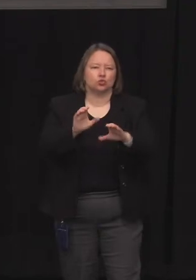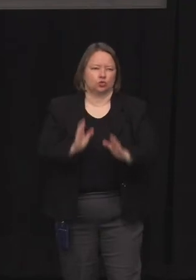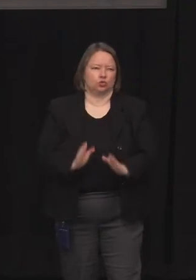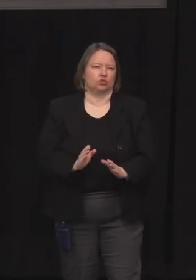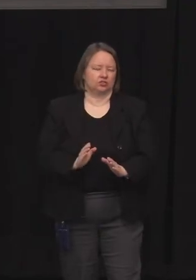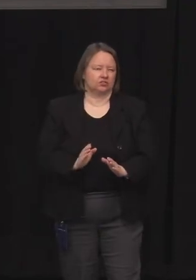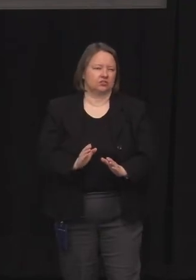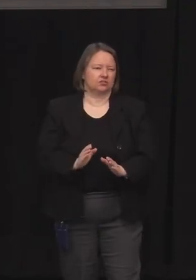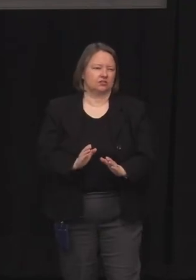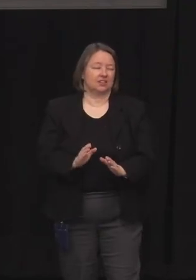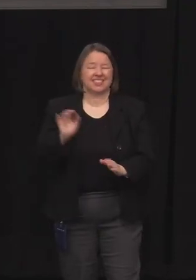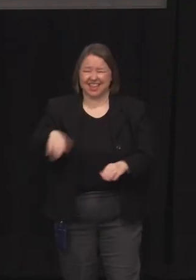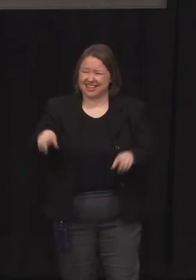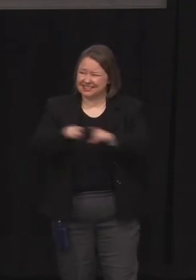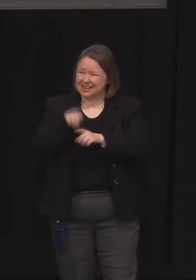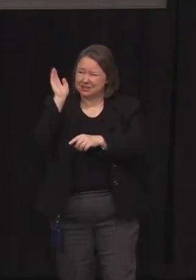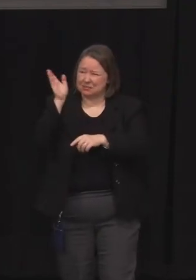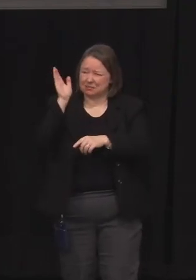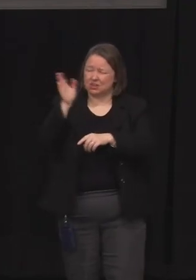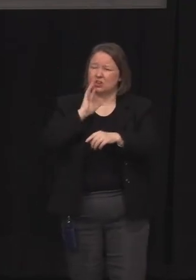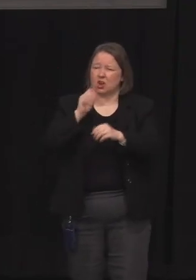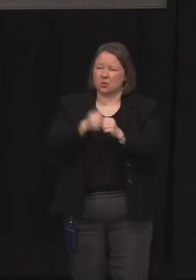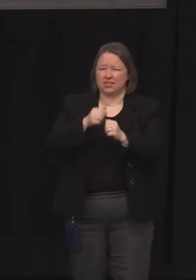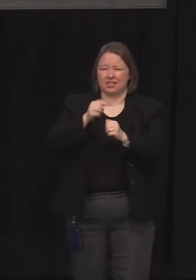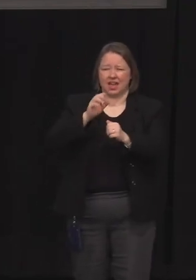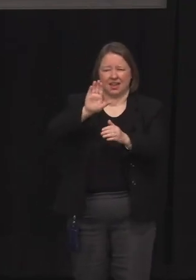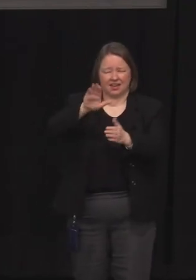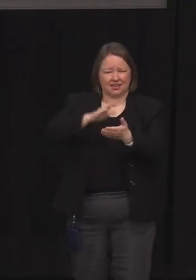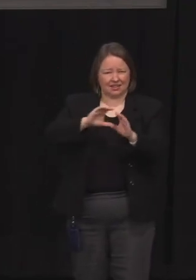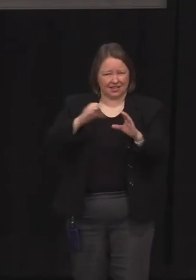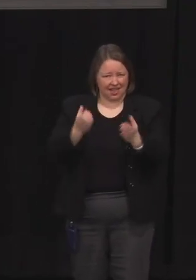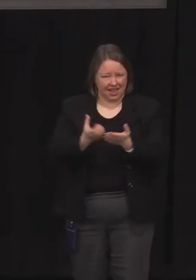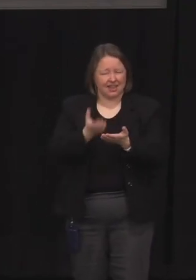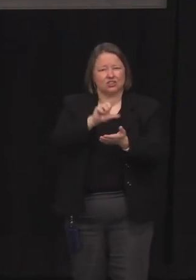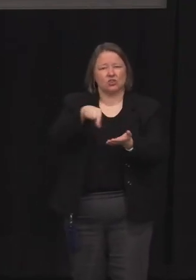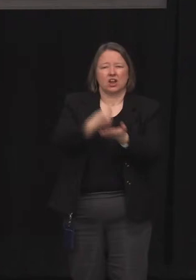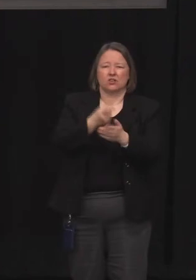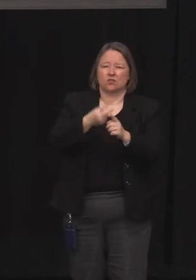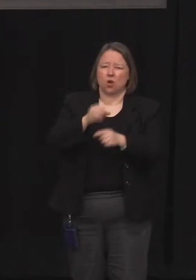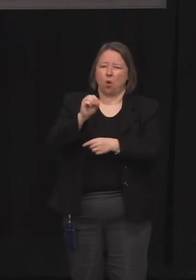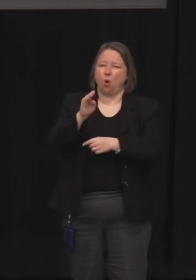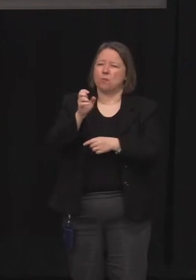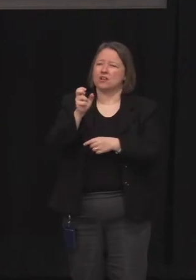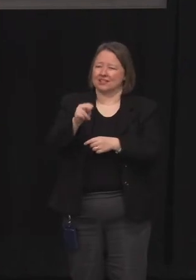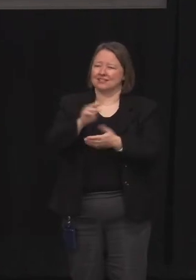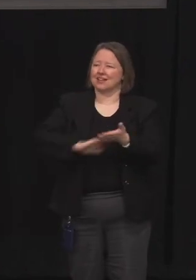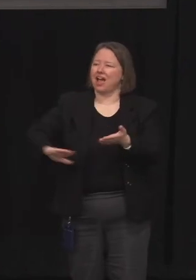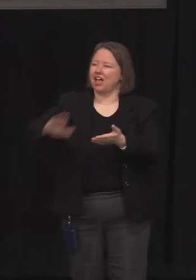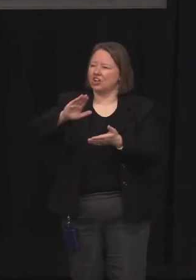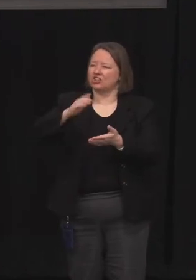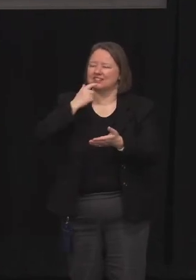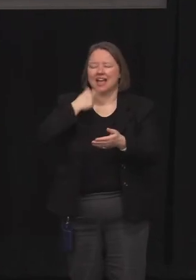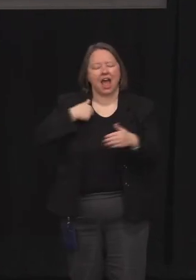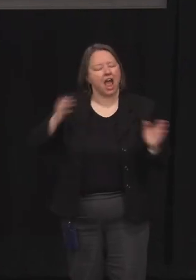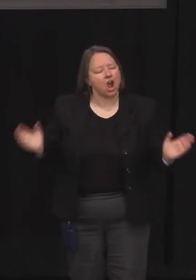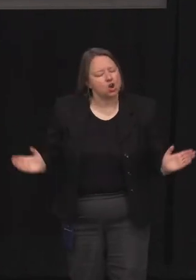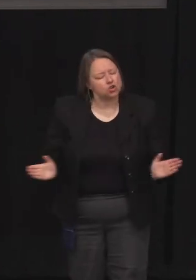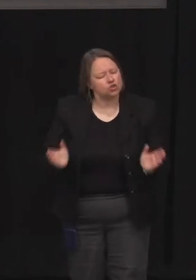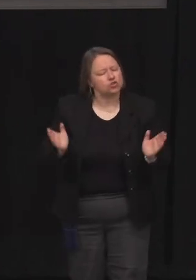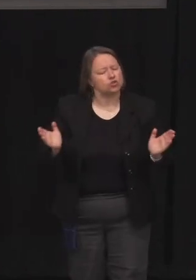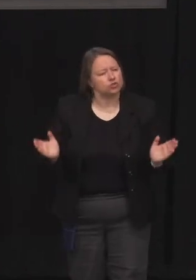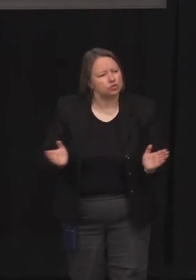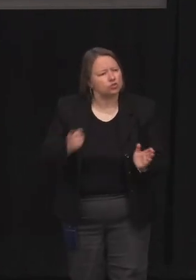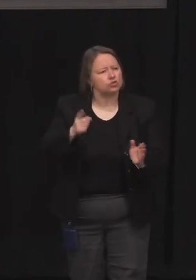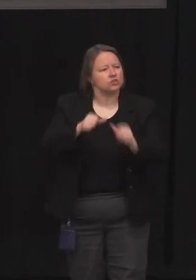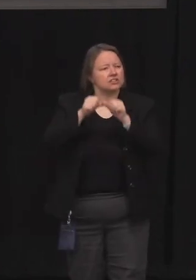this same speech, he was speaking to a graduating class of Oberlin College, and he said, I urge you to